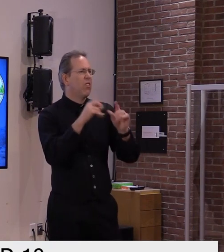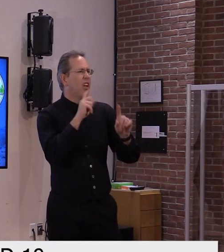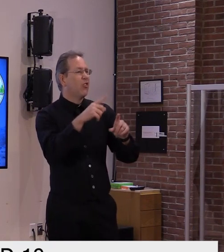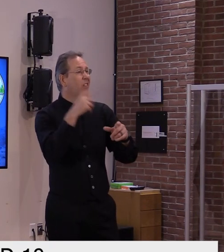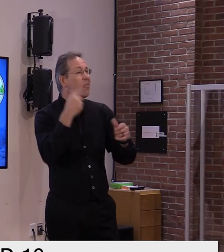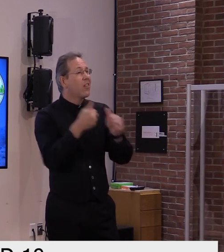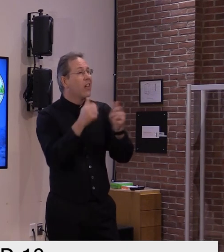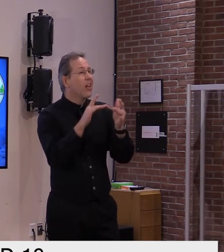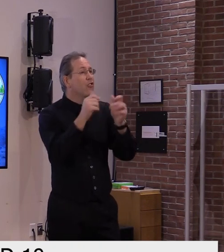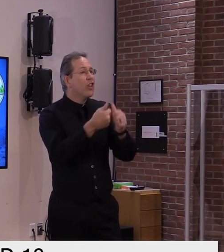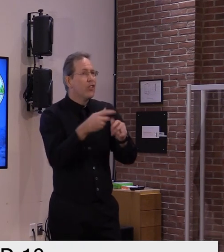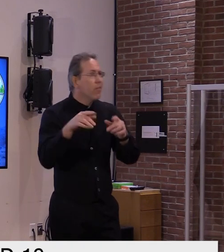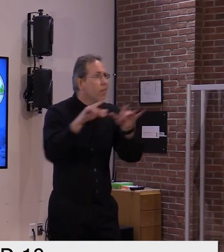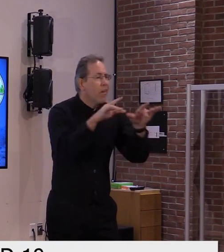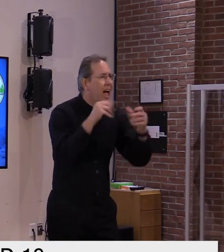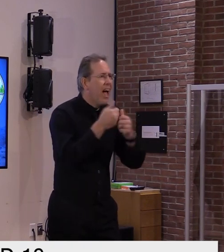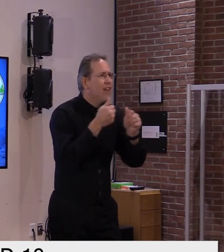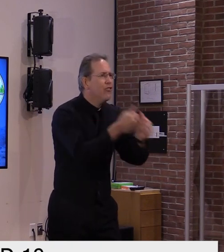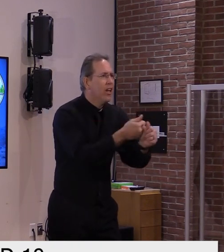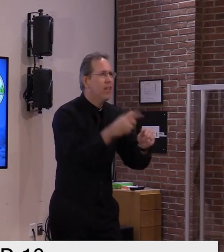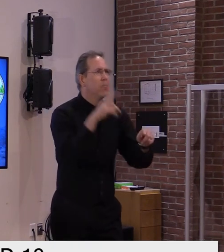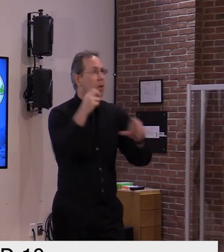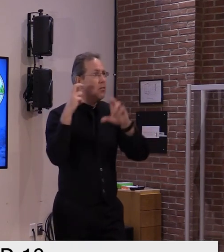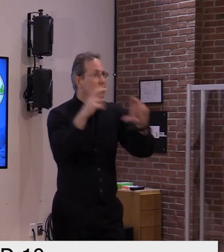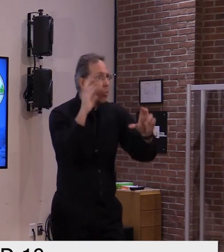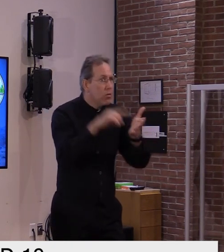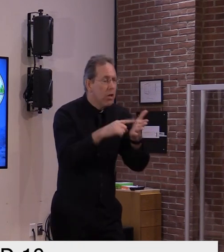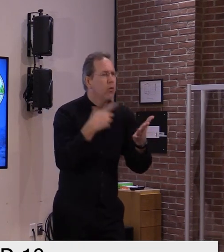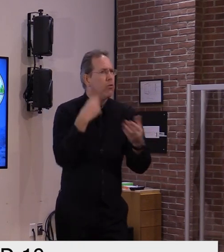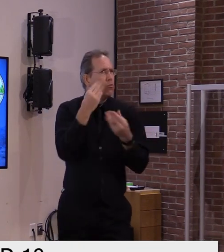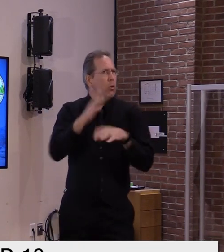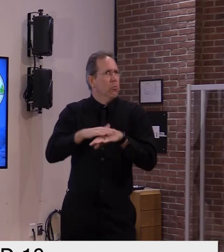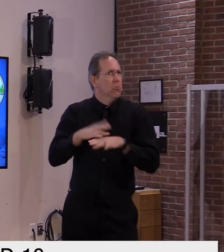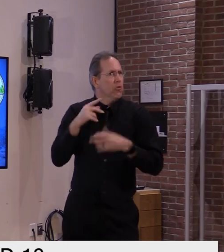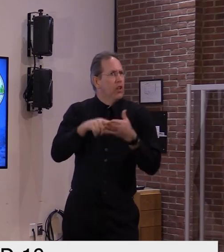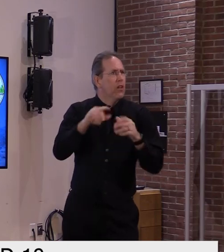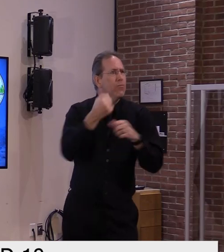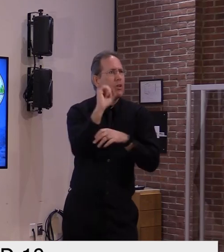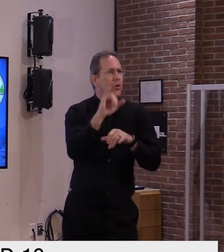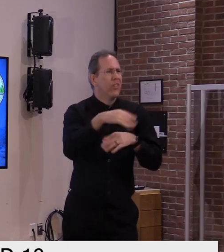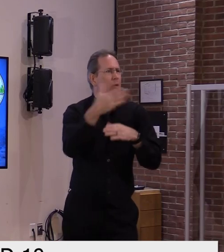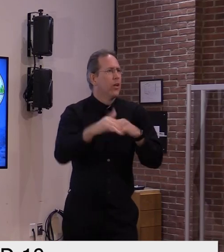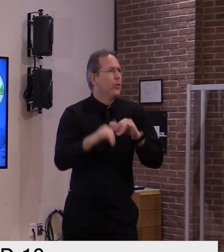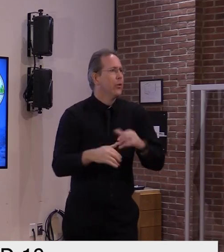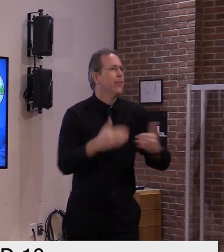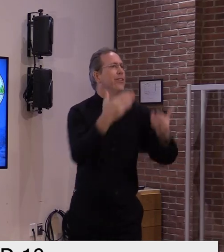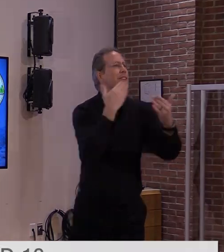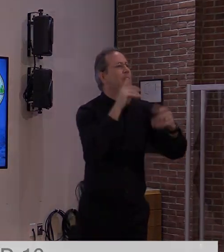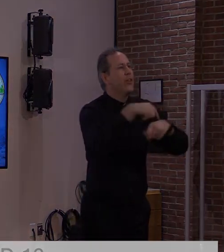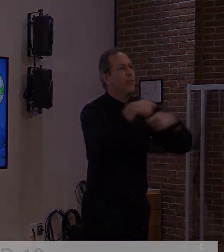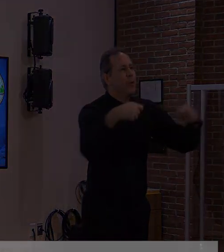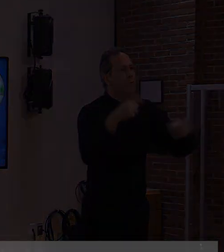Tom. That's it. Okay. Well, thank you very much for tuning in, and we'll see you again on Friday.